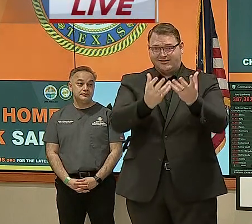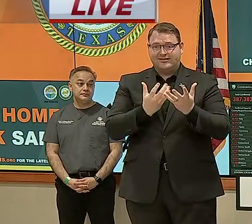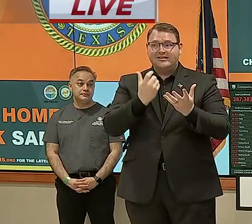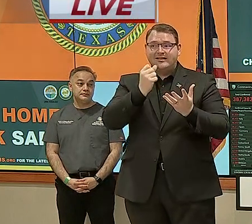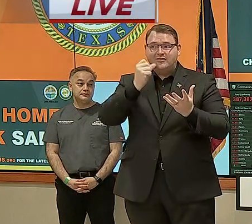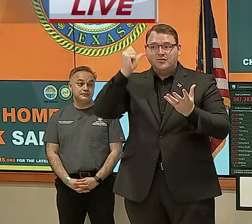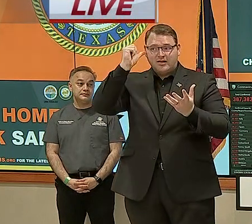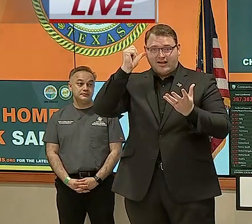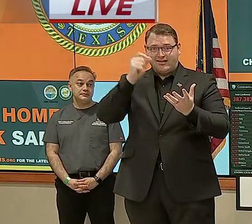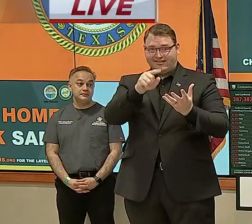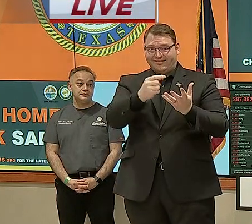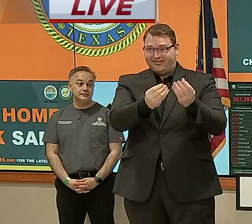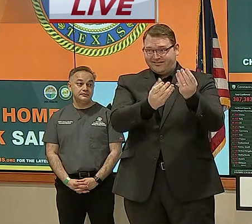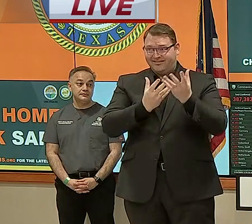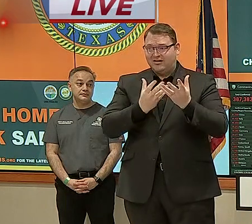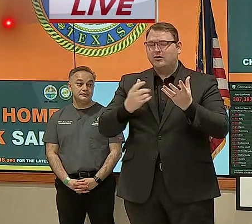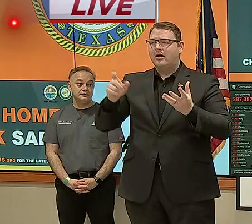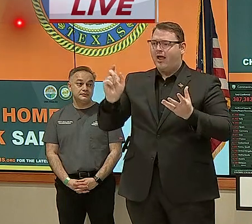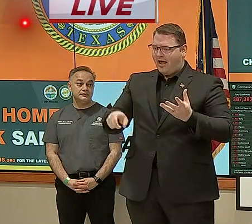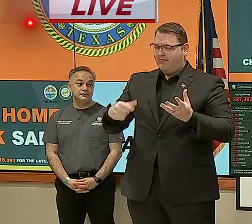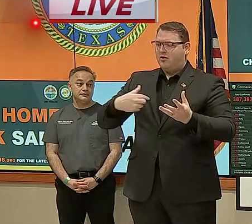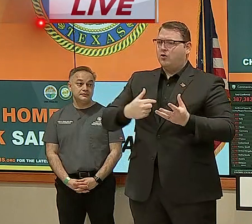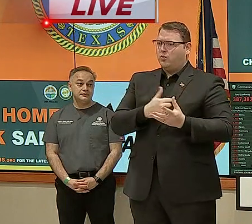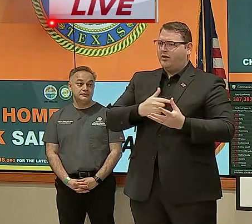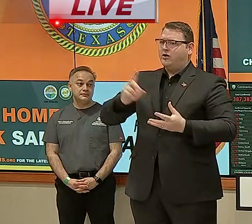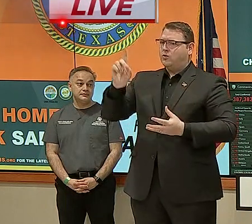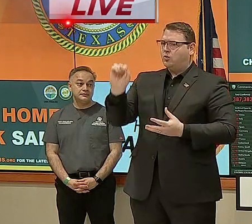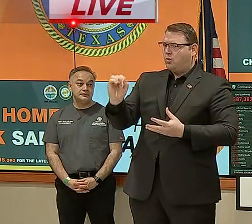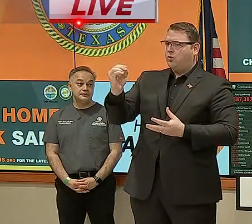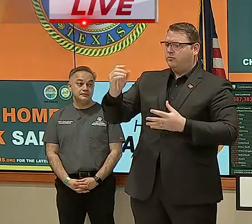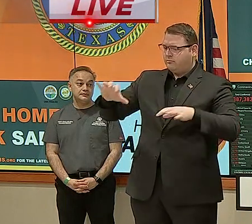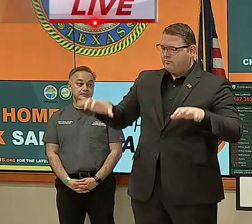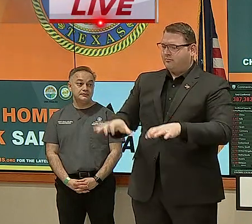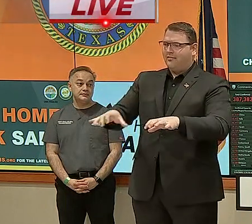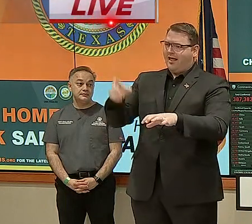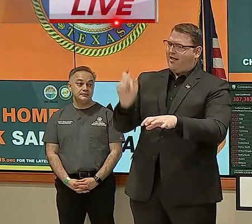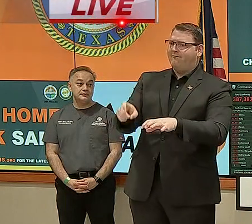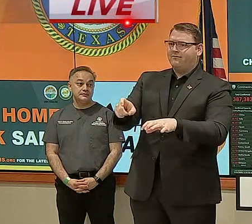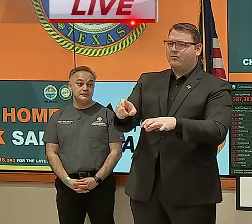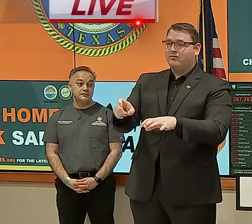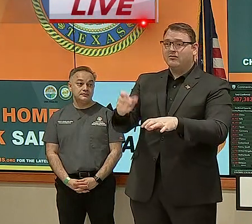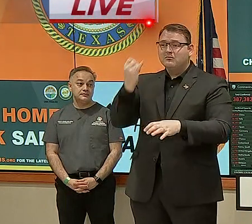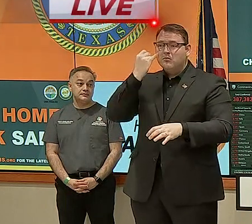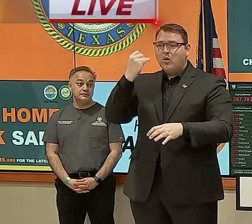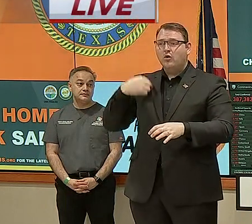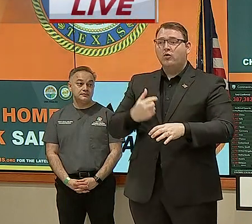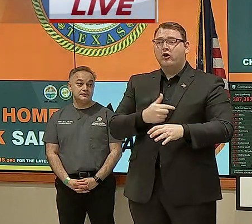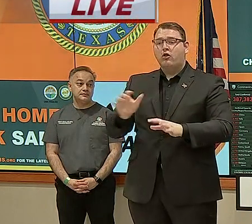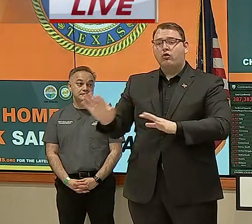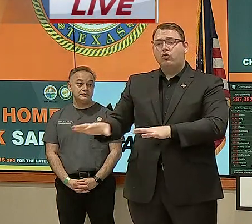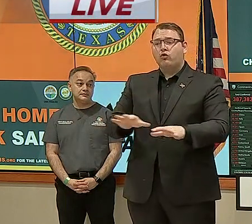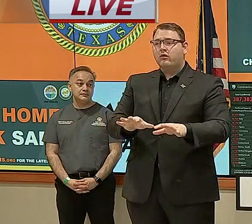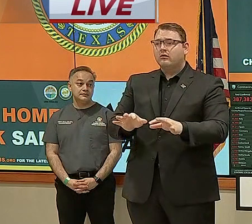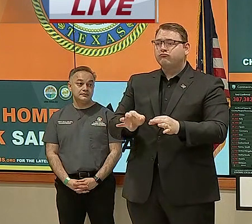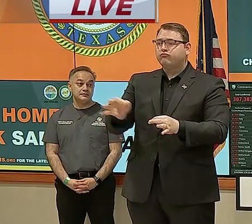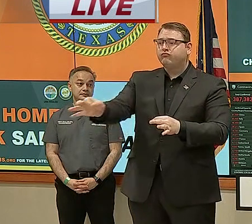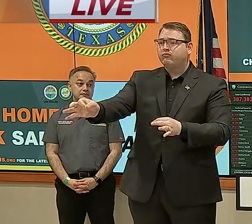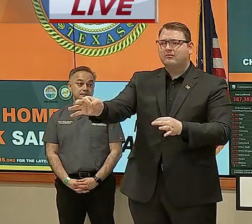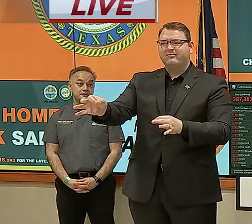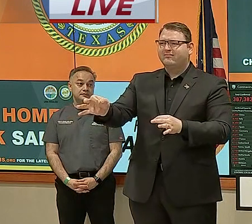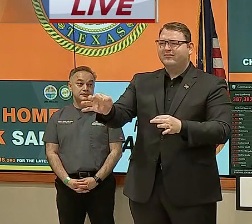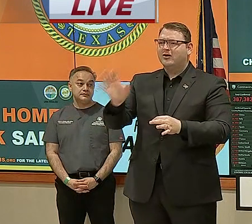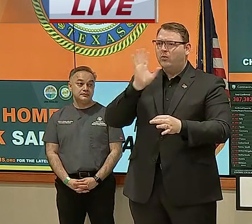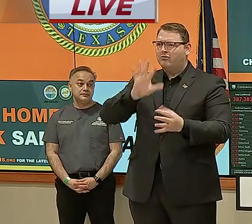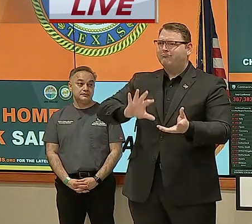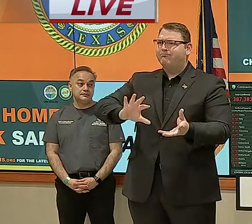take steps. Now, any delay in additional action would be incredibly problematic. The models